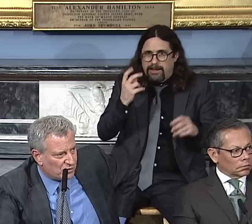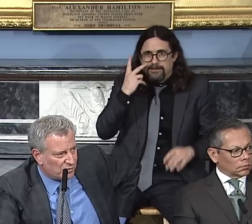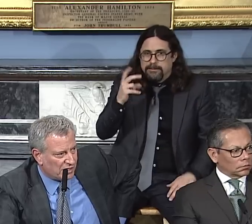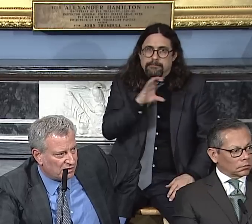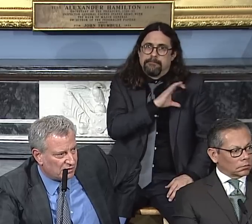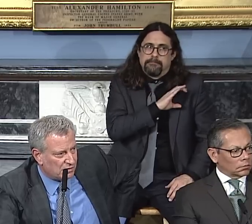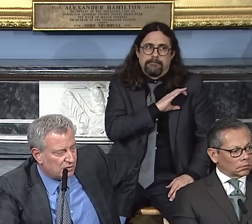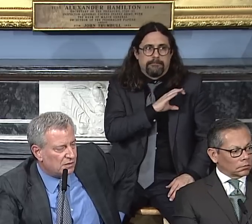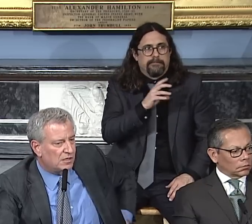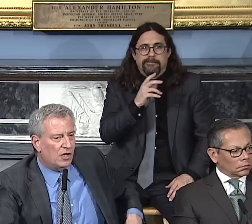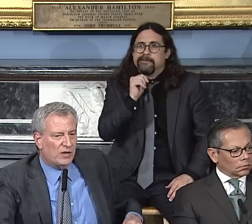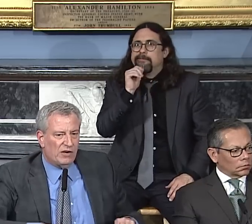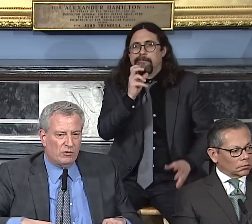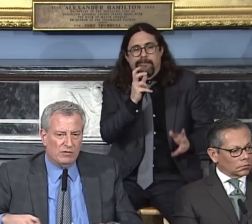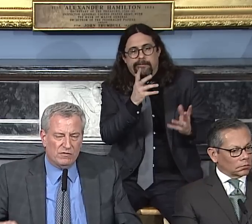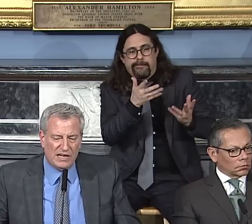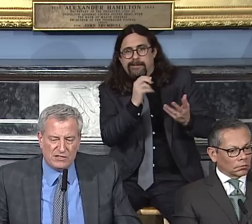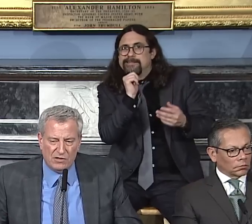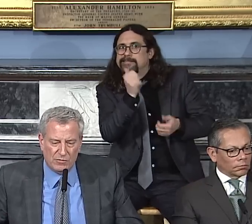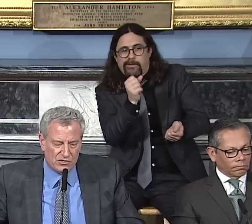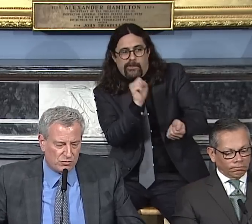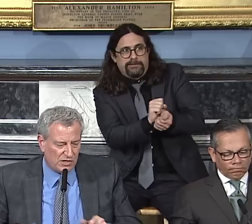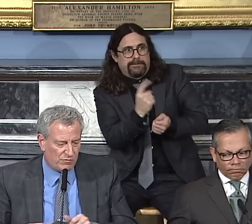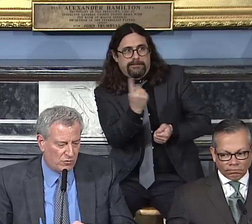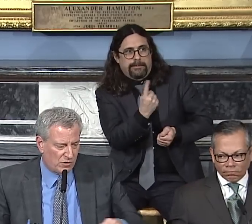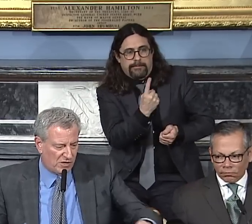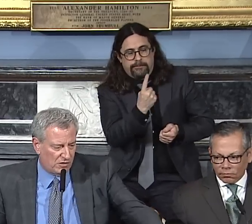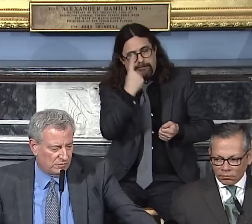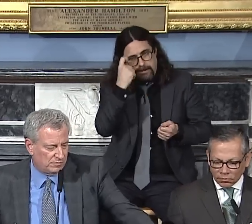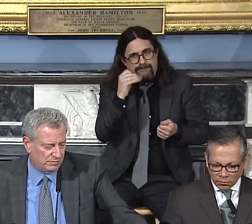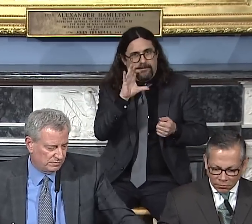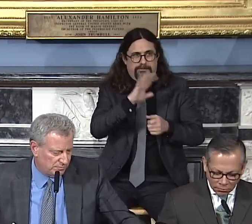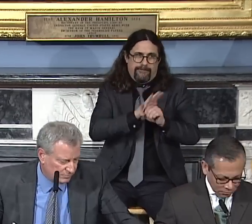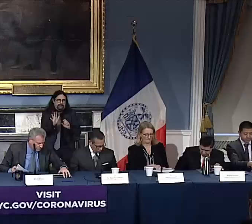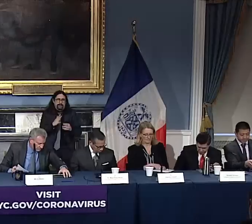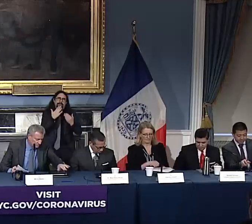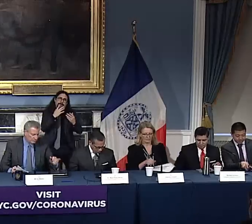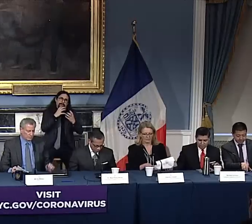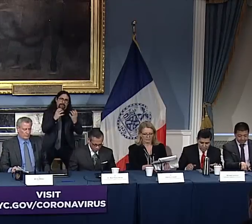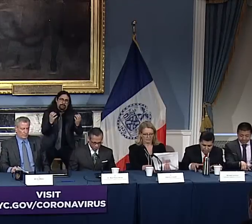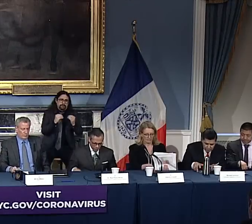of coronavirus. That doesn't follow to me. Okay, everyone, thanks very much. We'll have more tomorrow.